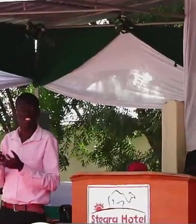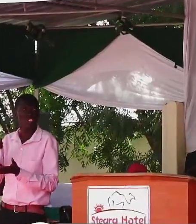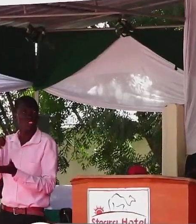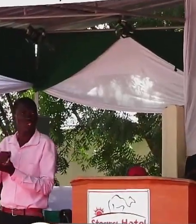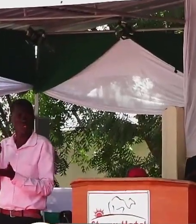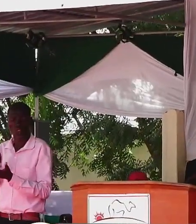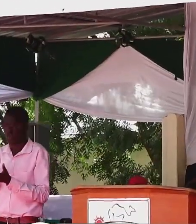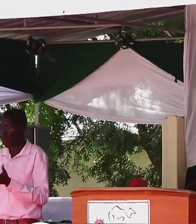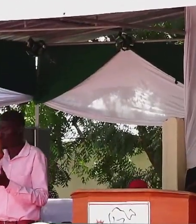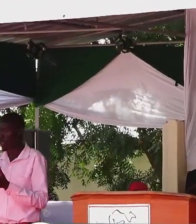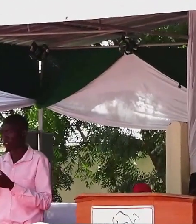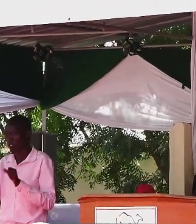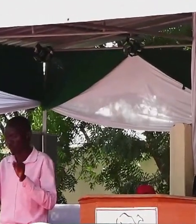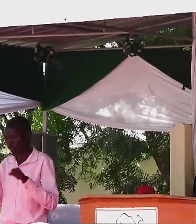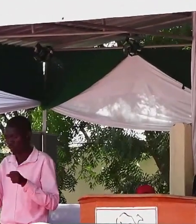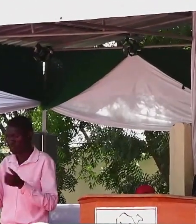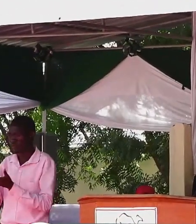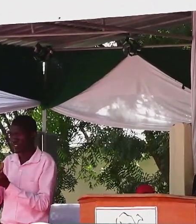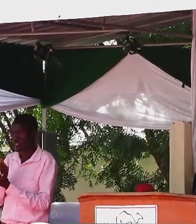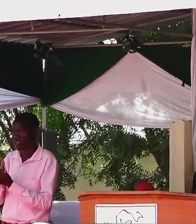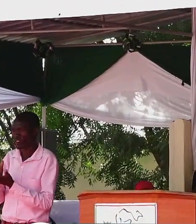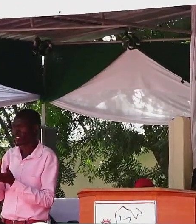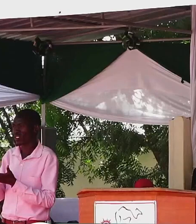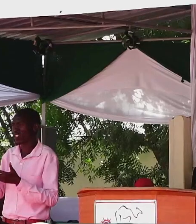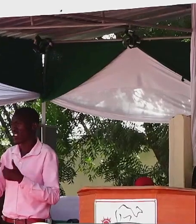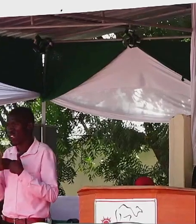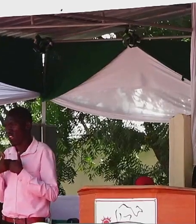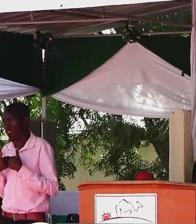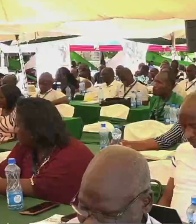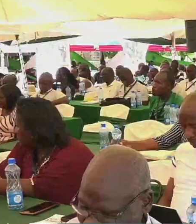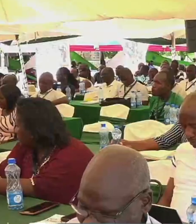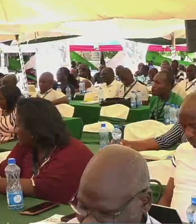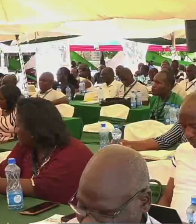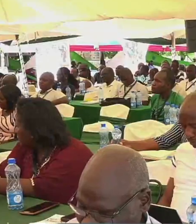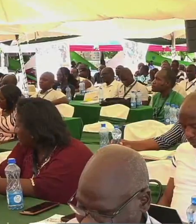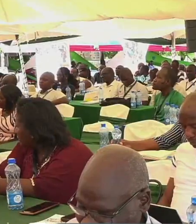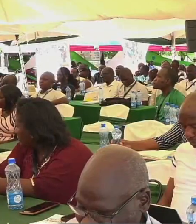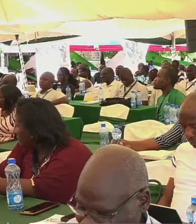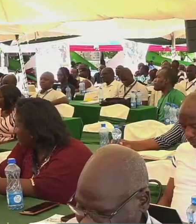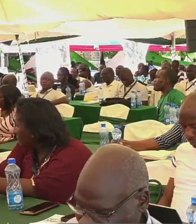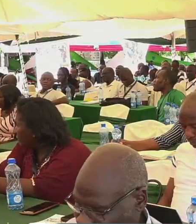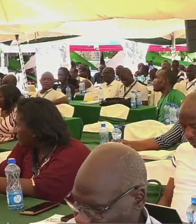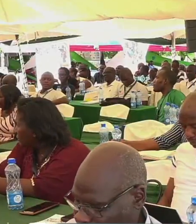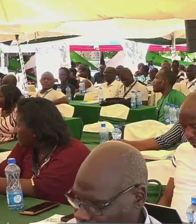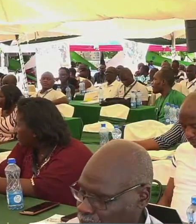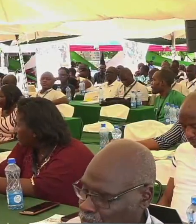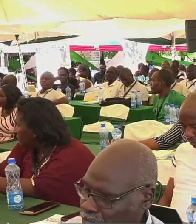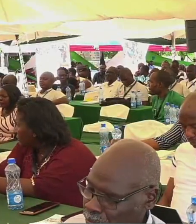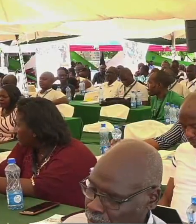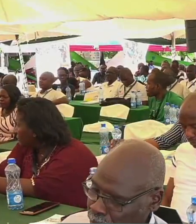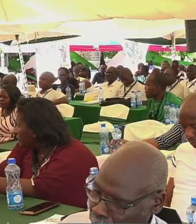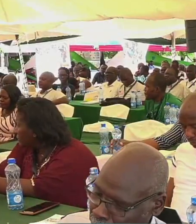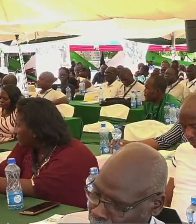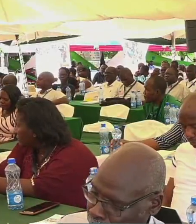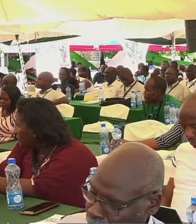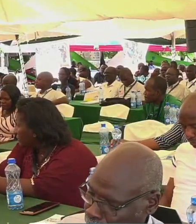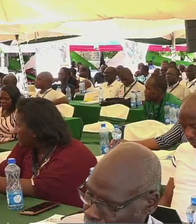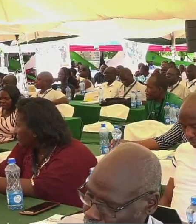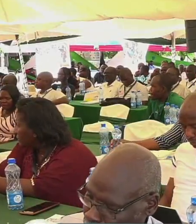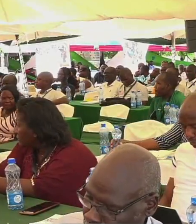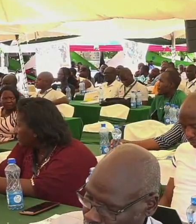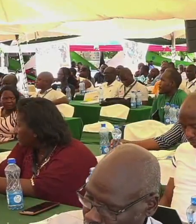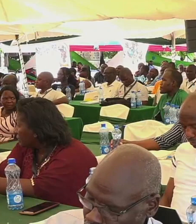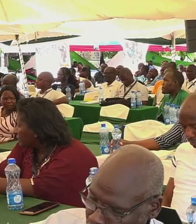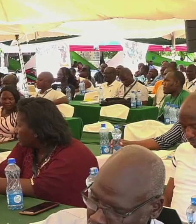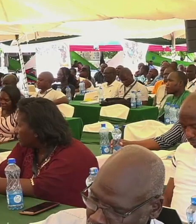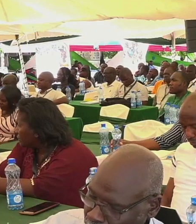us being able to share what it is that has come out of all that we have been talking about. And I want to ask the Executive